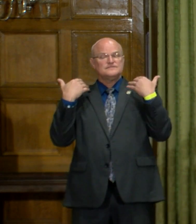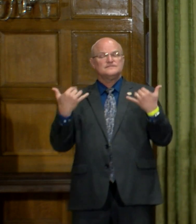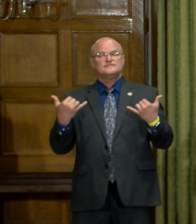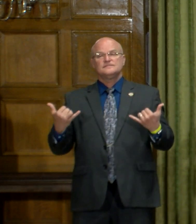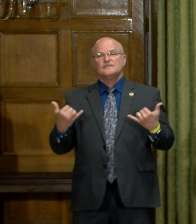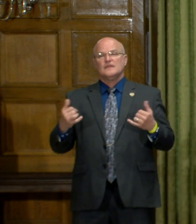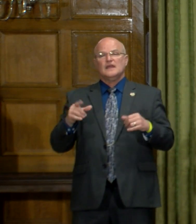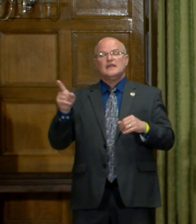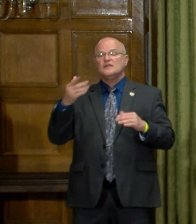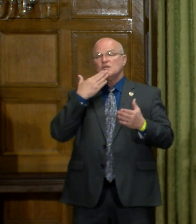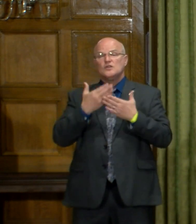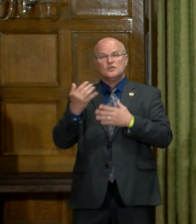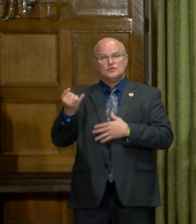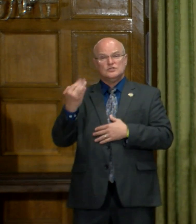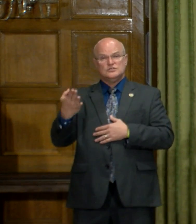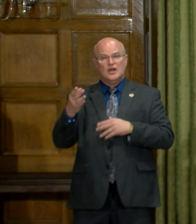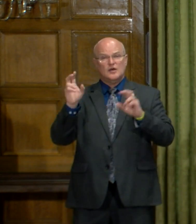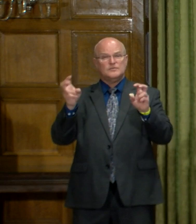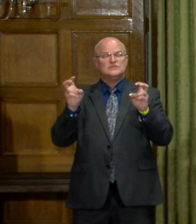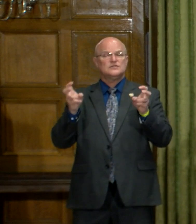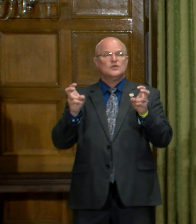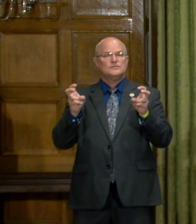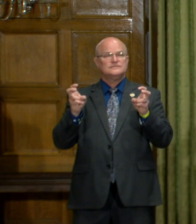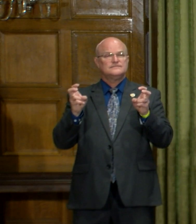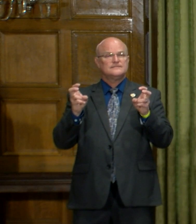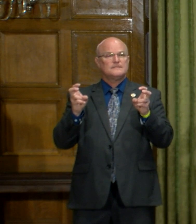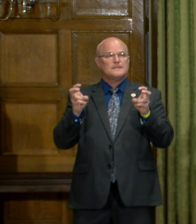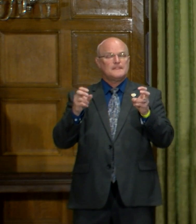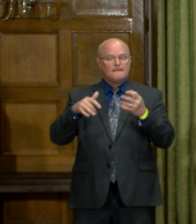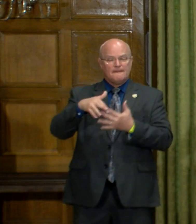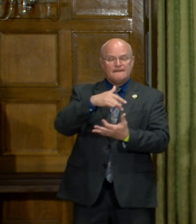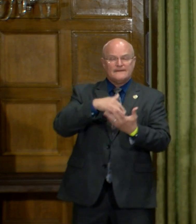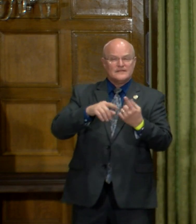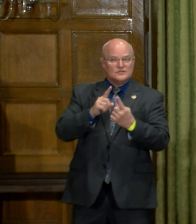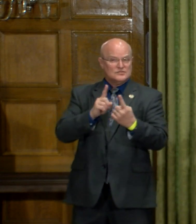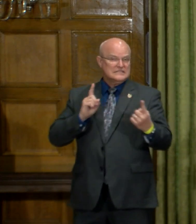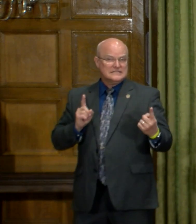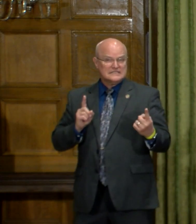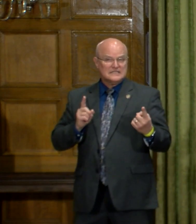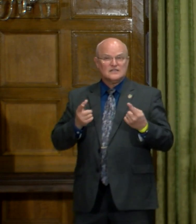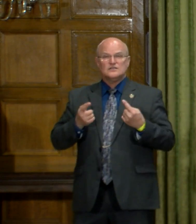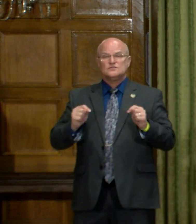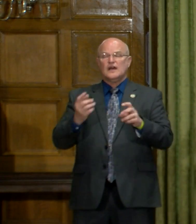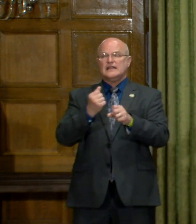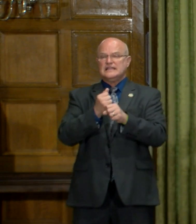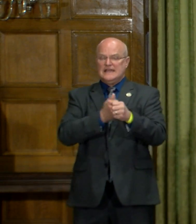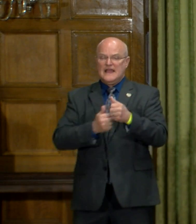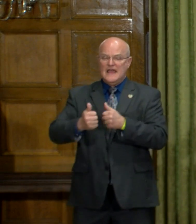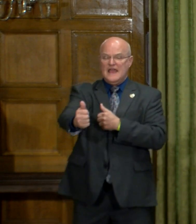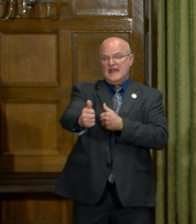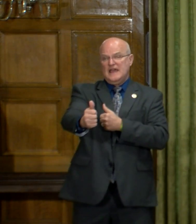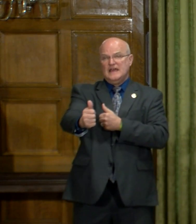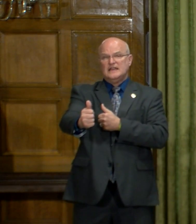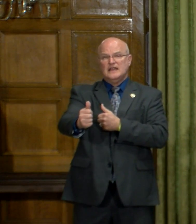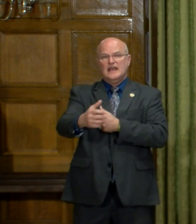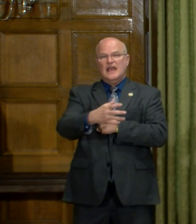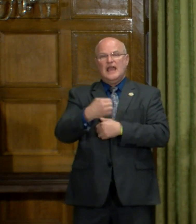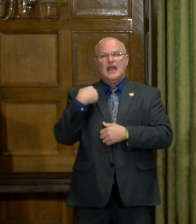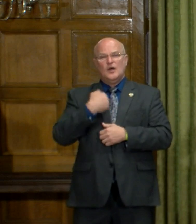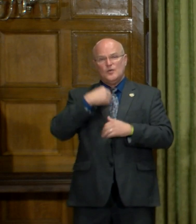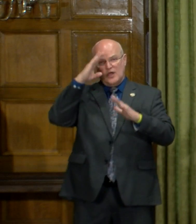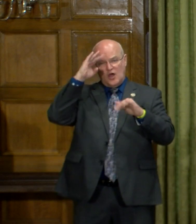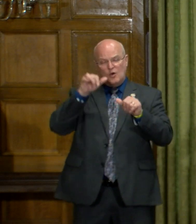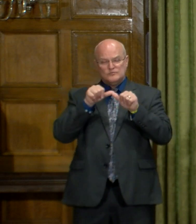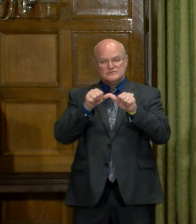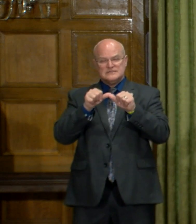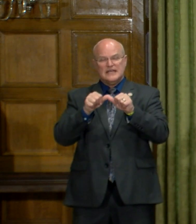means. They've done a good job in terms of social distancing, of trying to get ahead of this, and we hope that we can